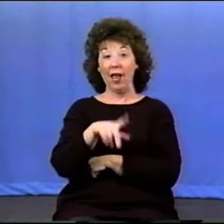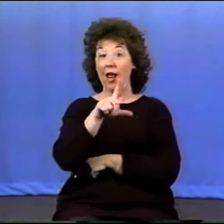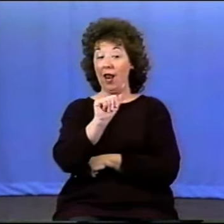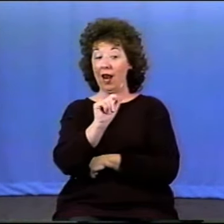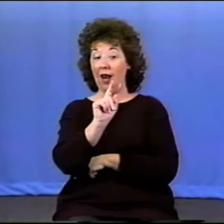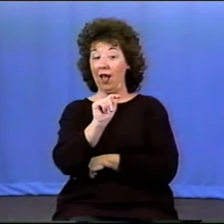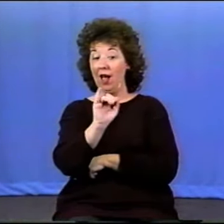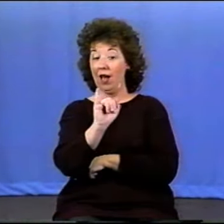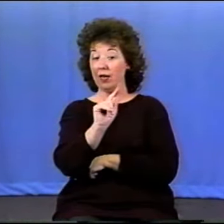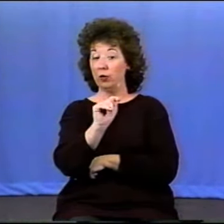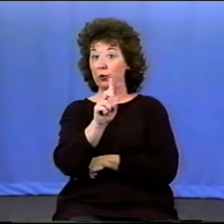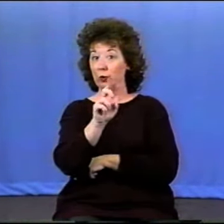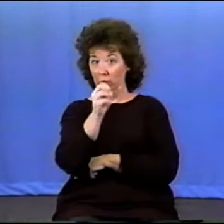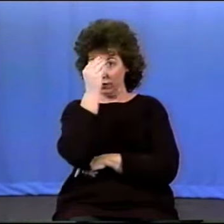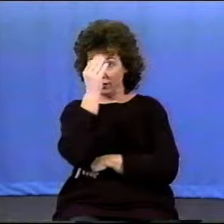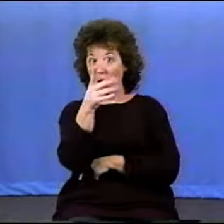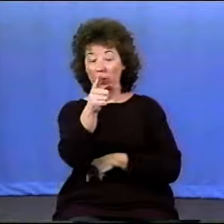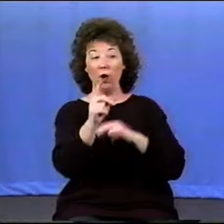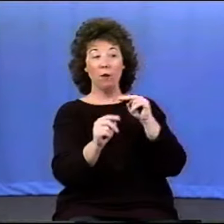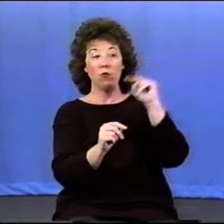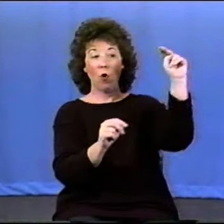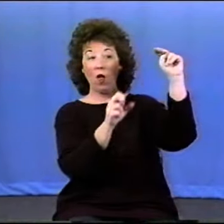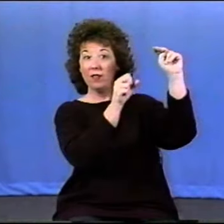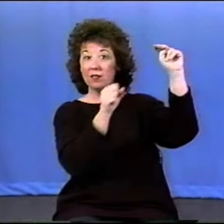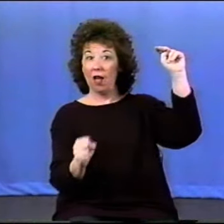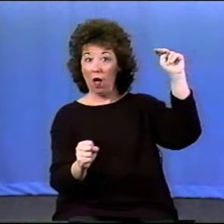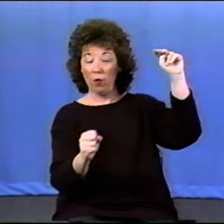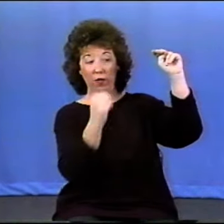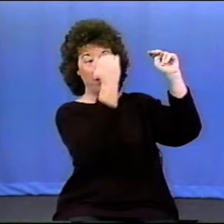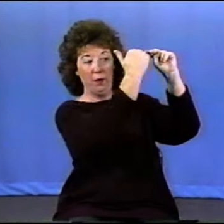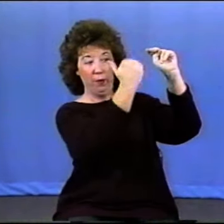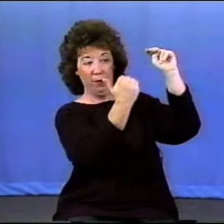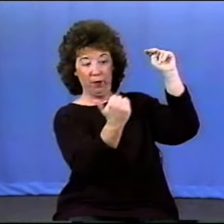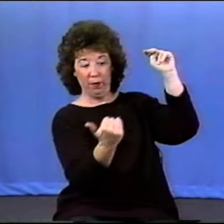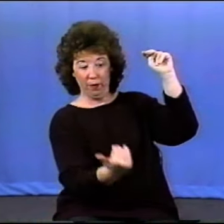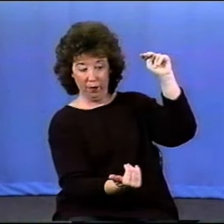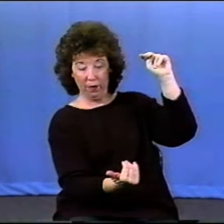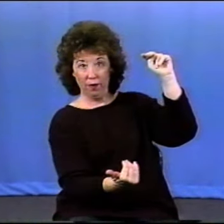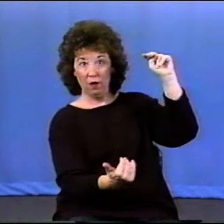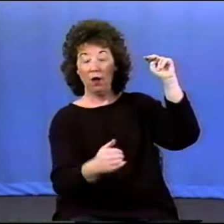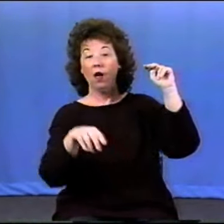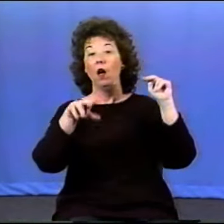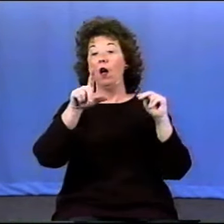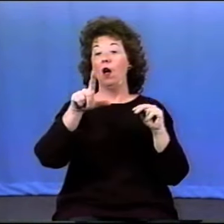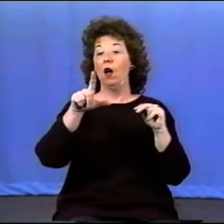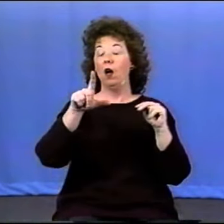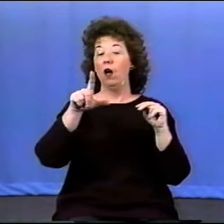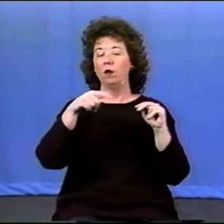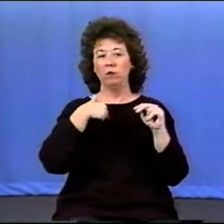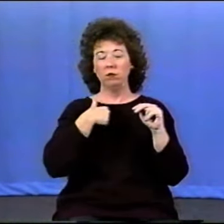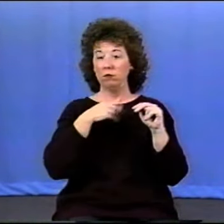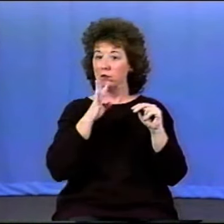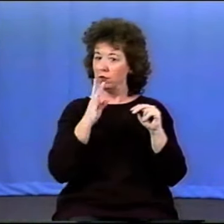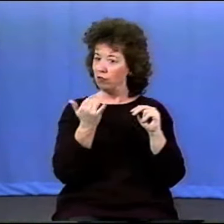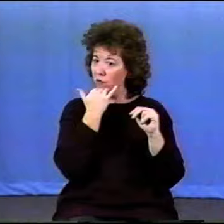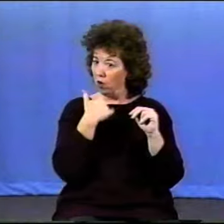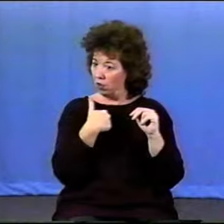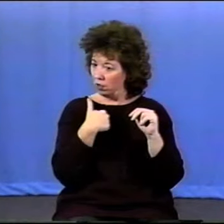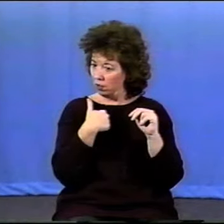direction with reference to the equator. We've got degrees of, did I say longitude before? We've got latitude showing